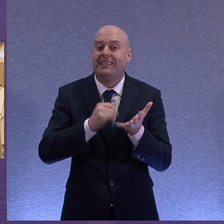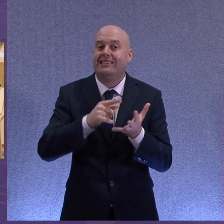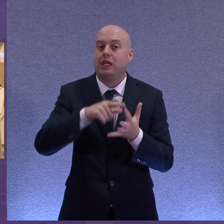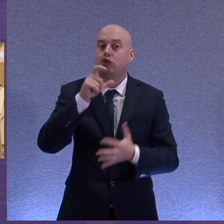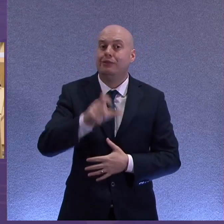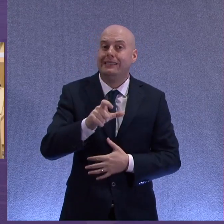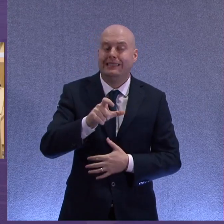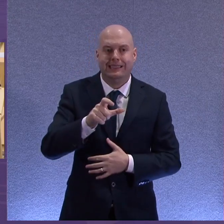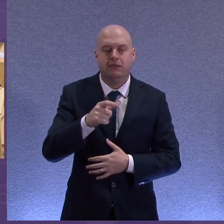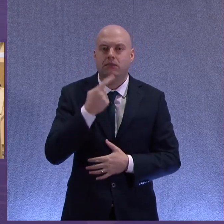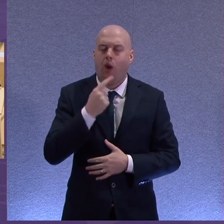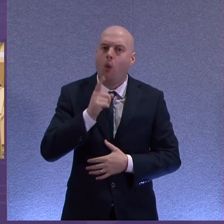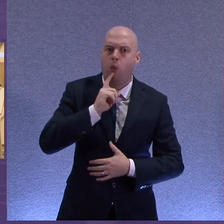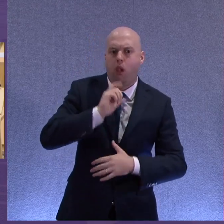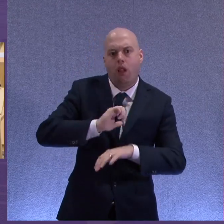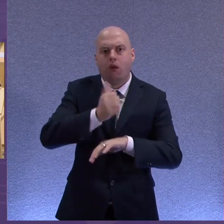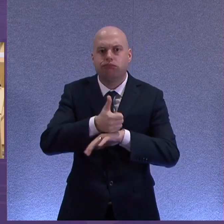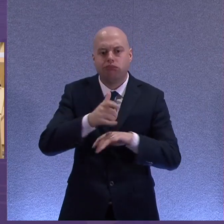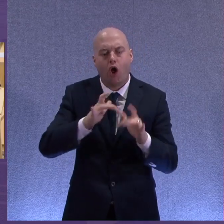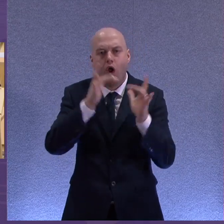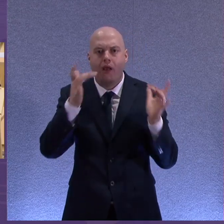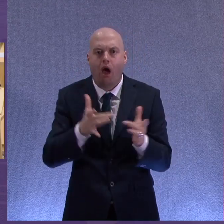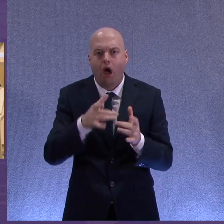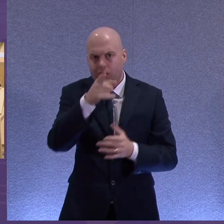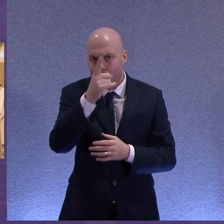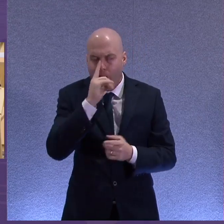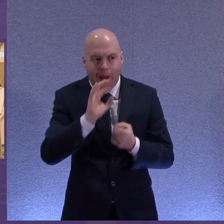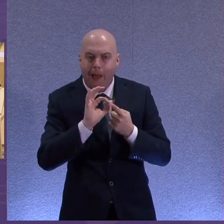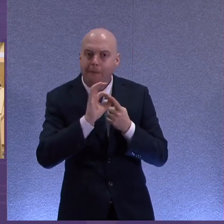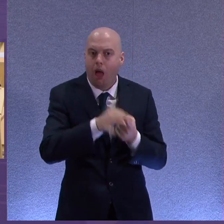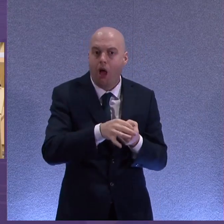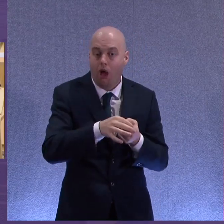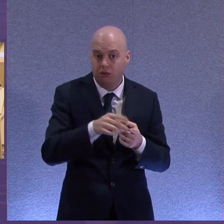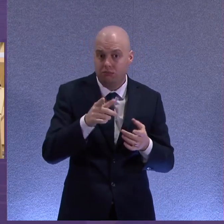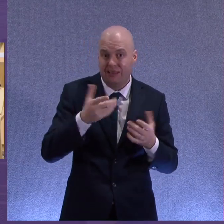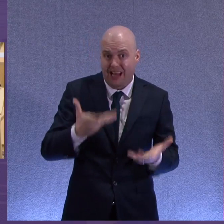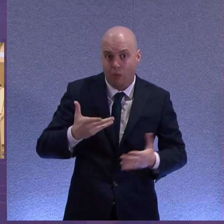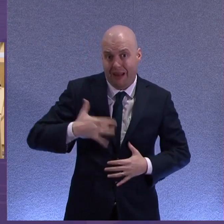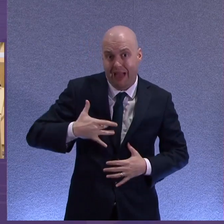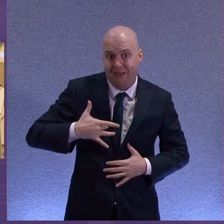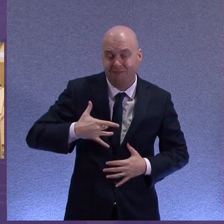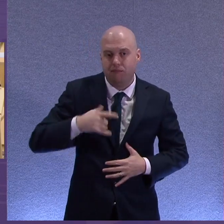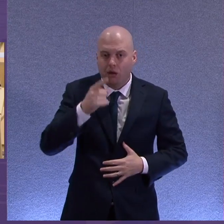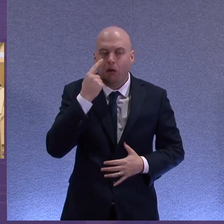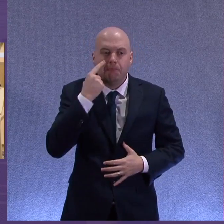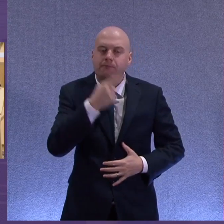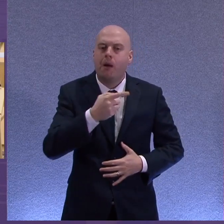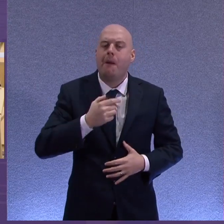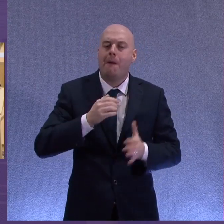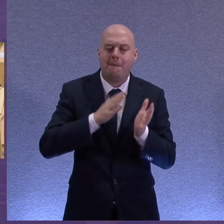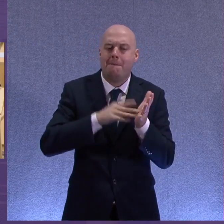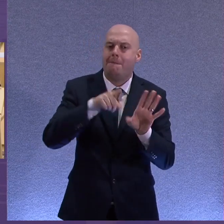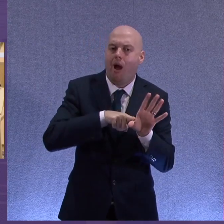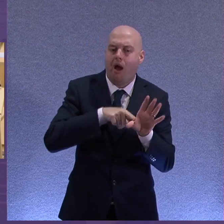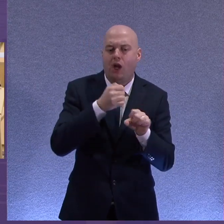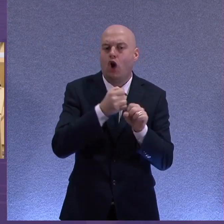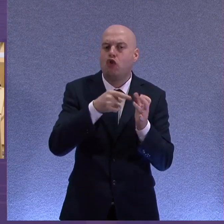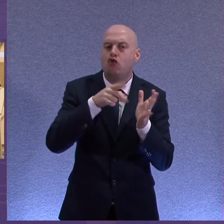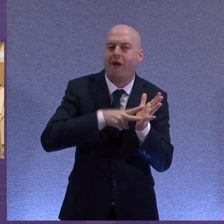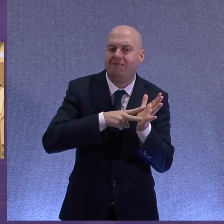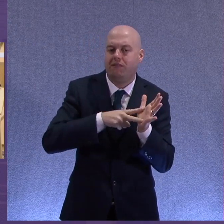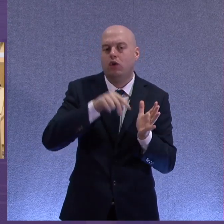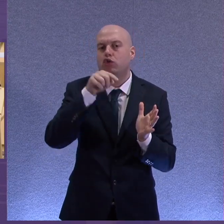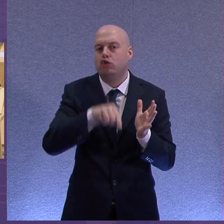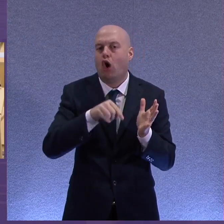can access and apply for that are available on mygov.scot. I can also assure self-employed and freelance people that the